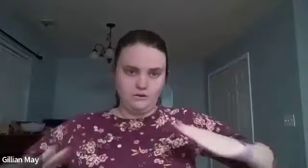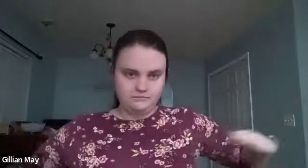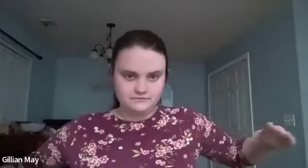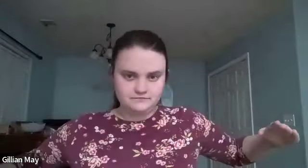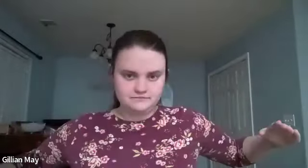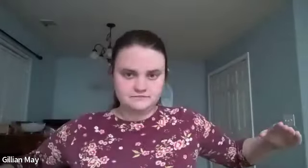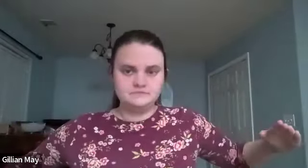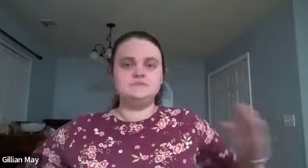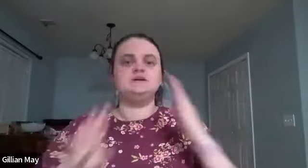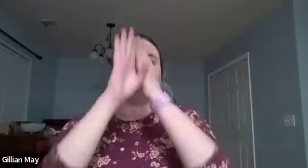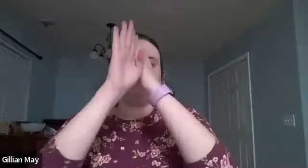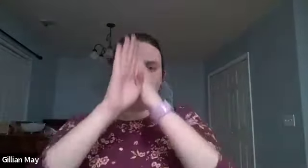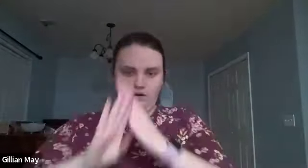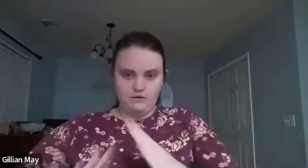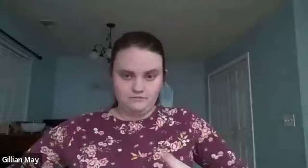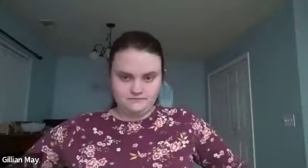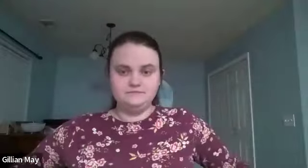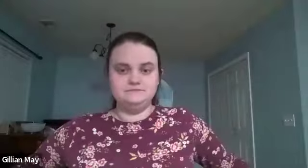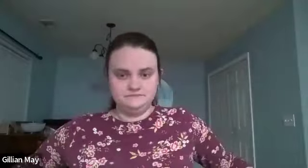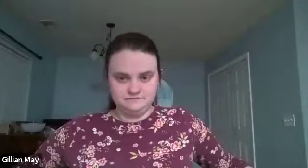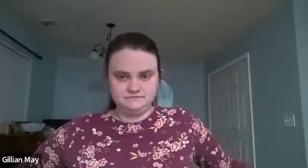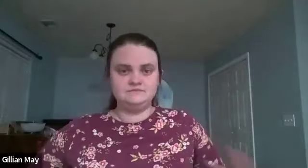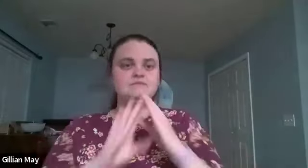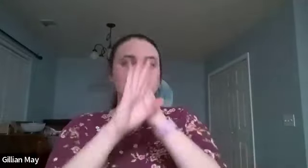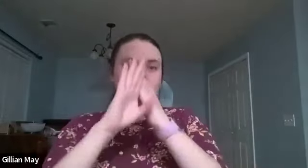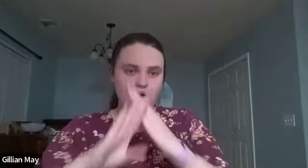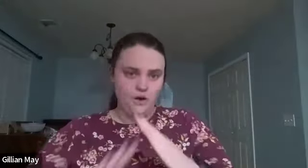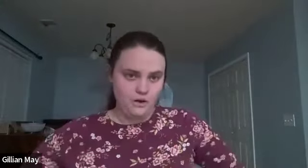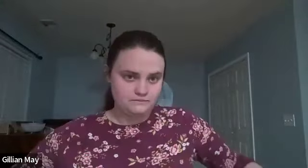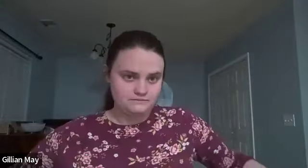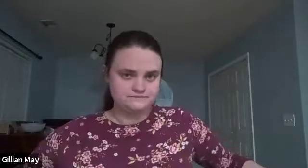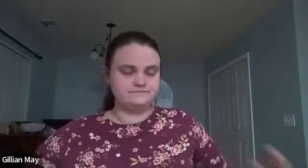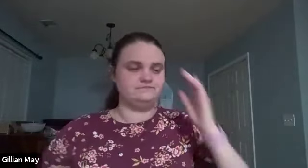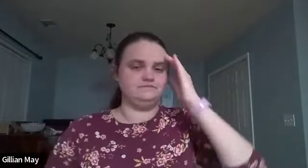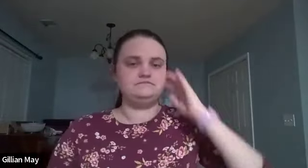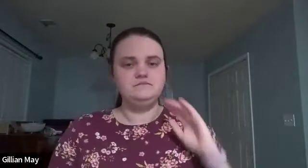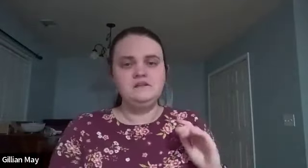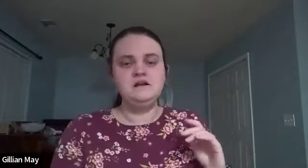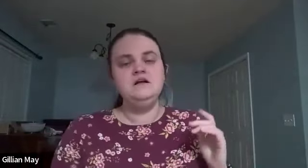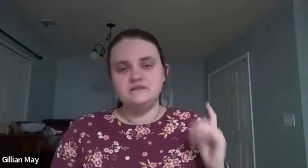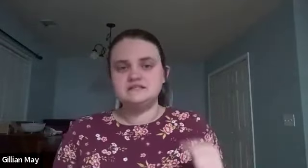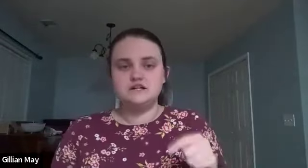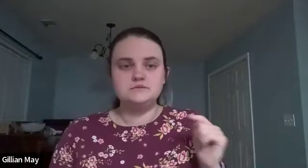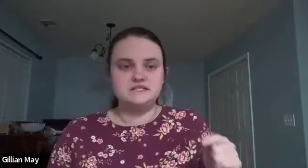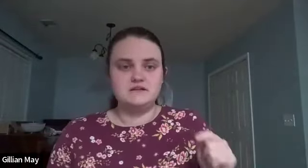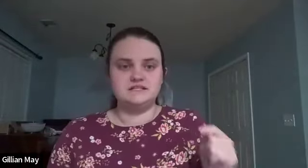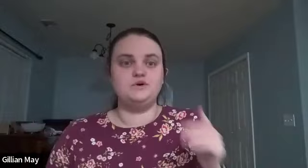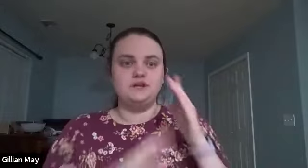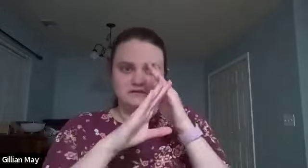calm, calm, calm. This can also be telling someone,